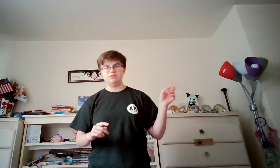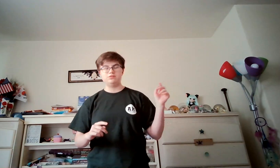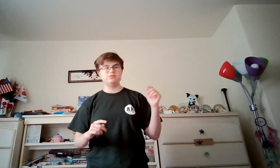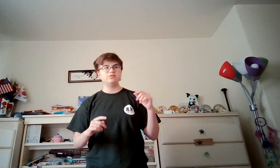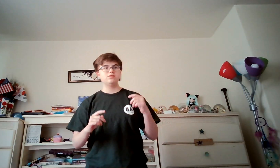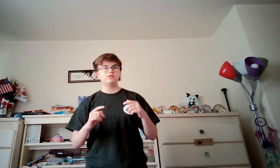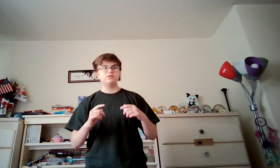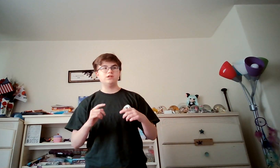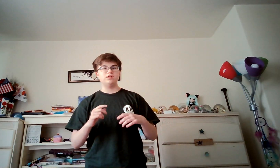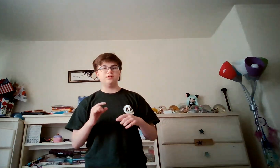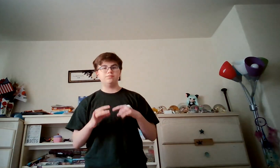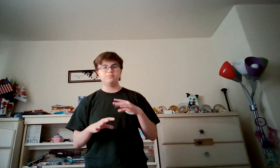house.